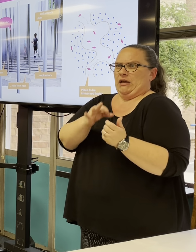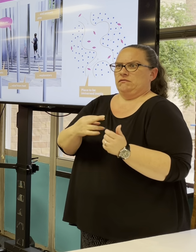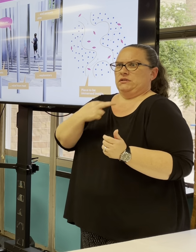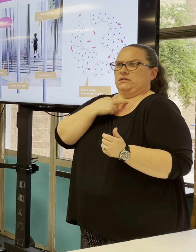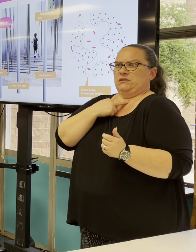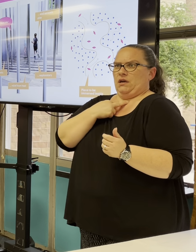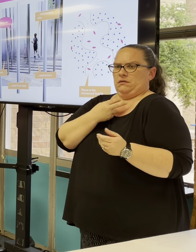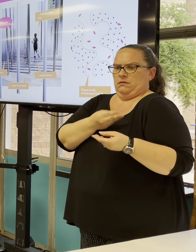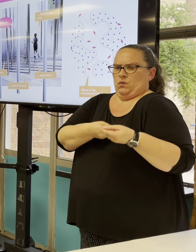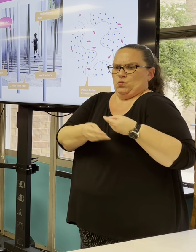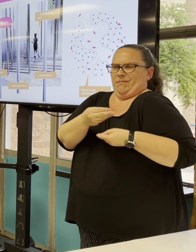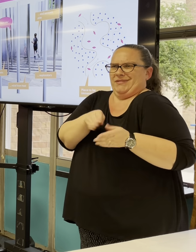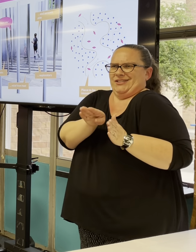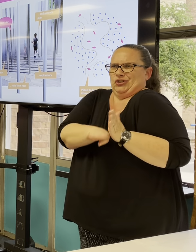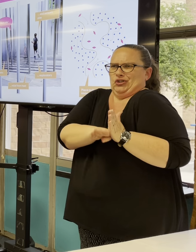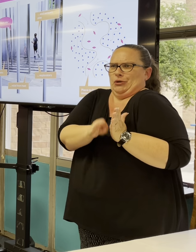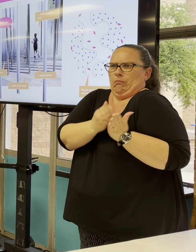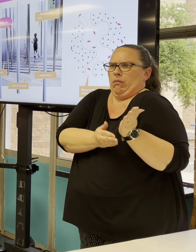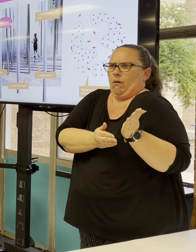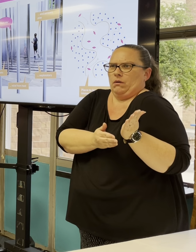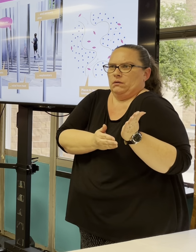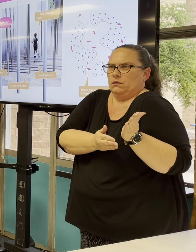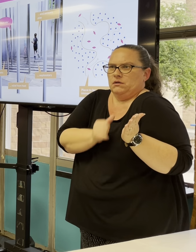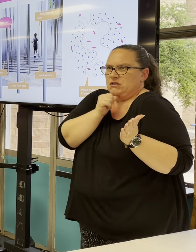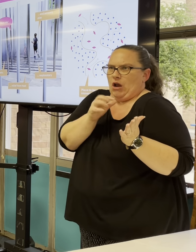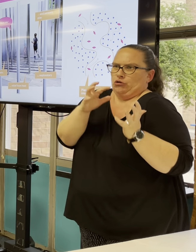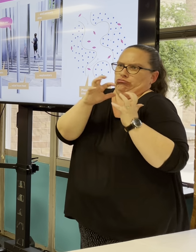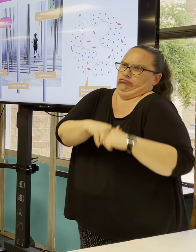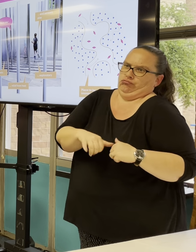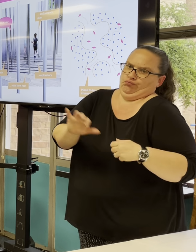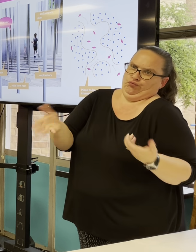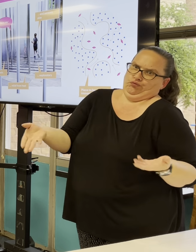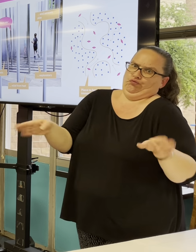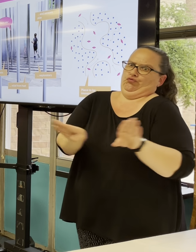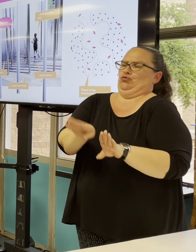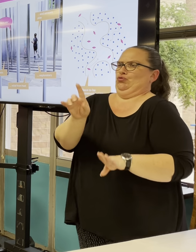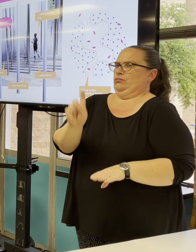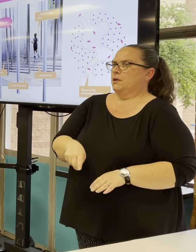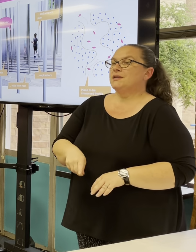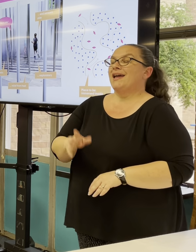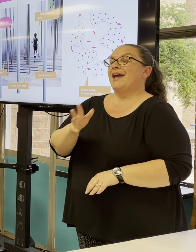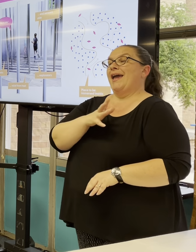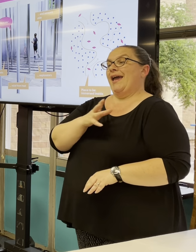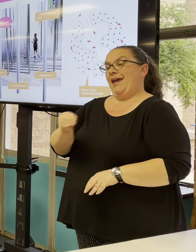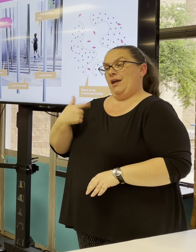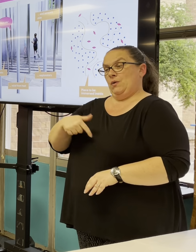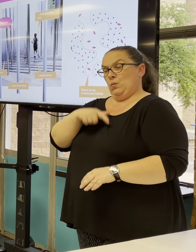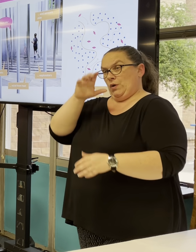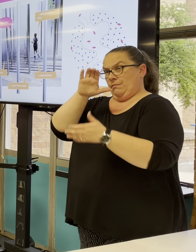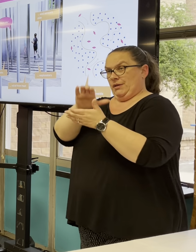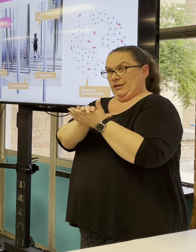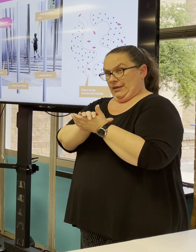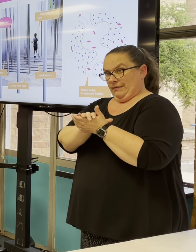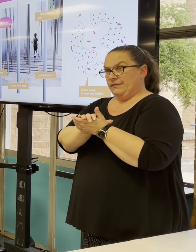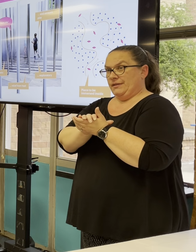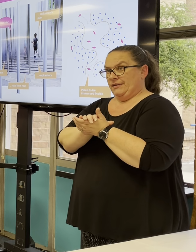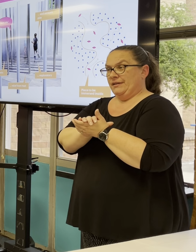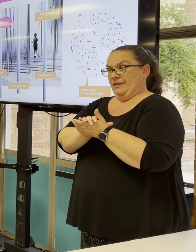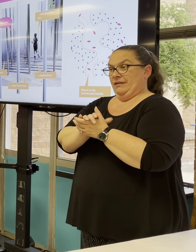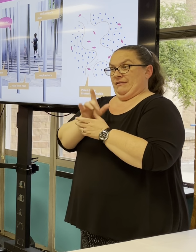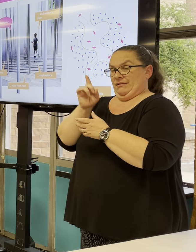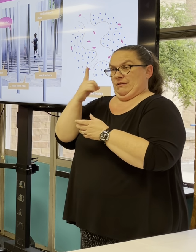you just replace a very cheap part. It doesn't get shut down. And we believe this is under the threshold